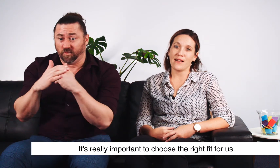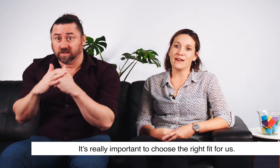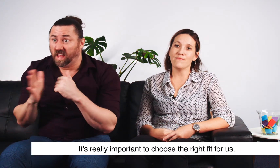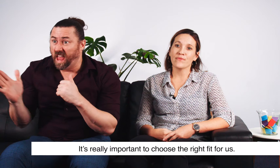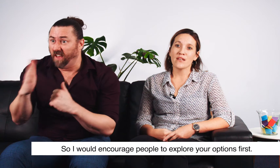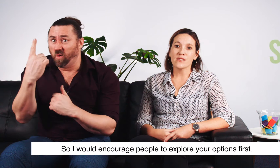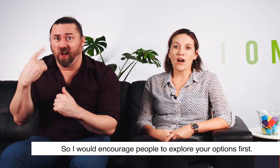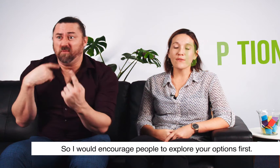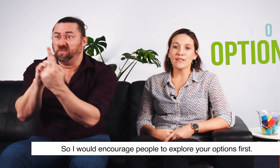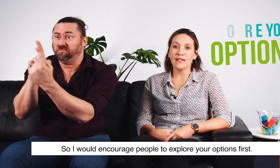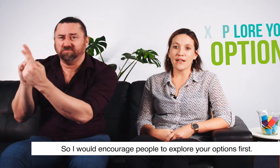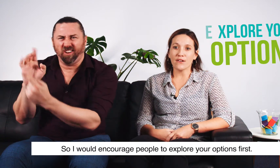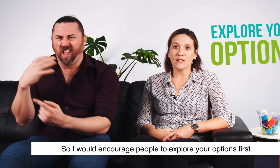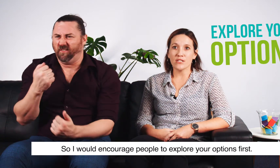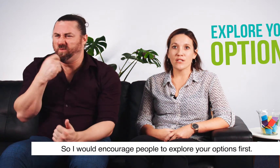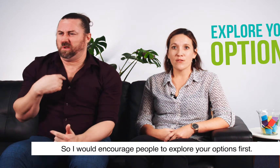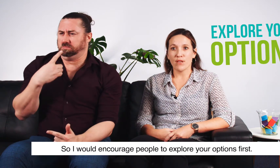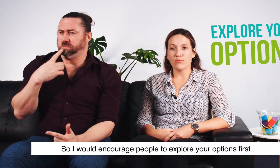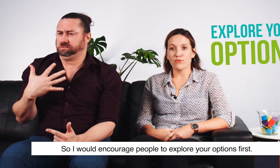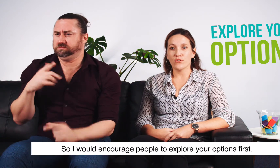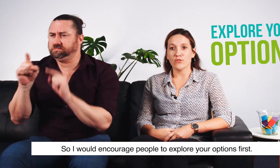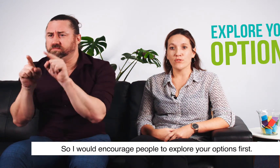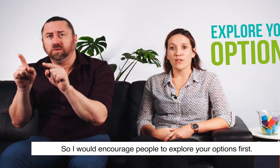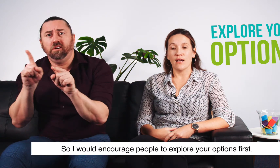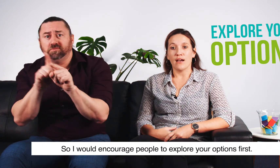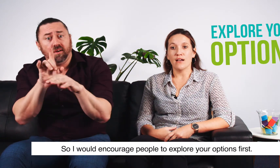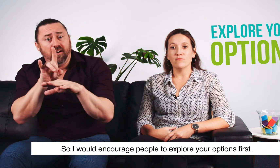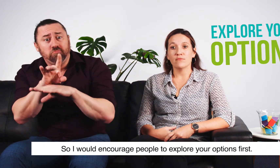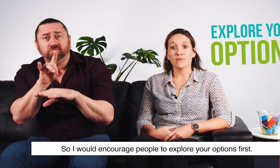us. So I would encourage people to